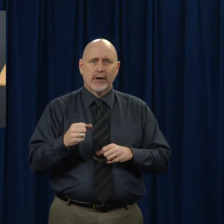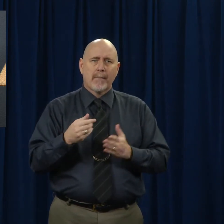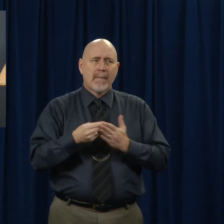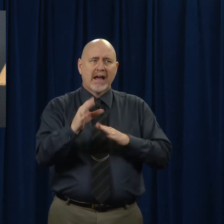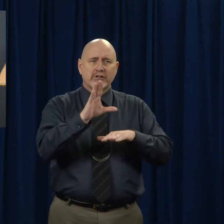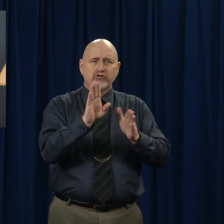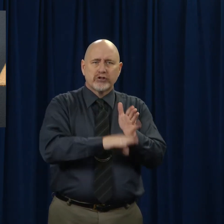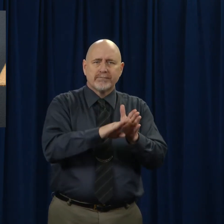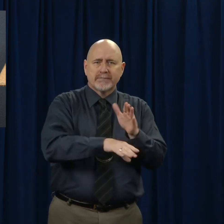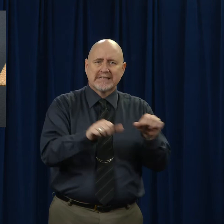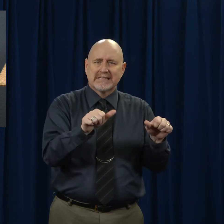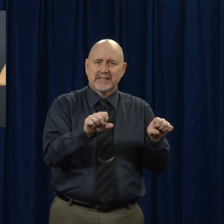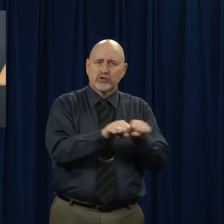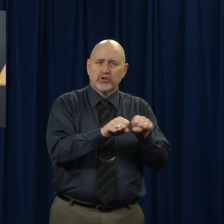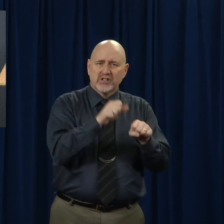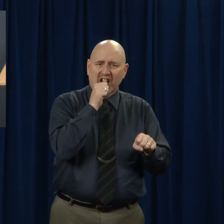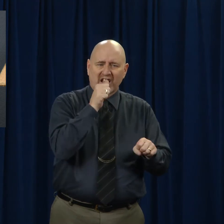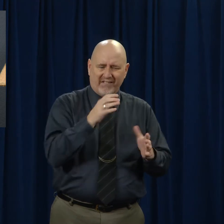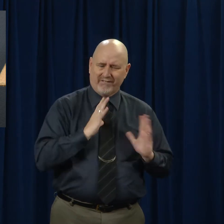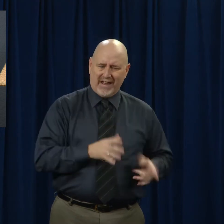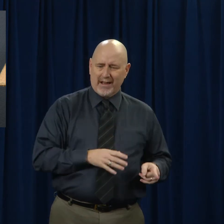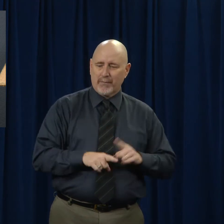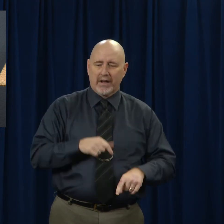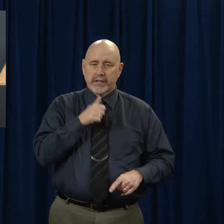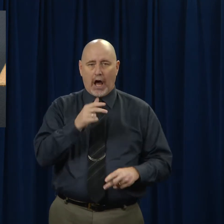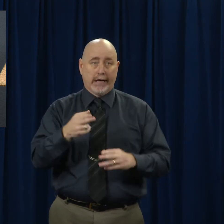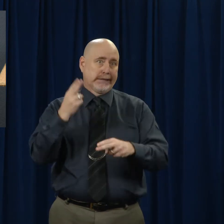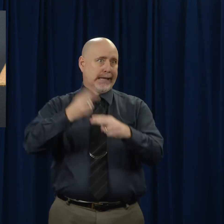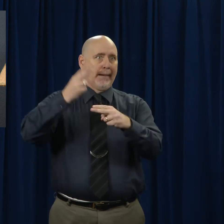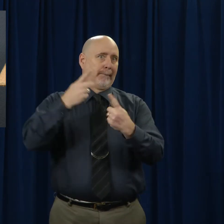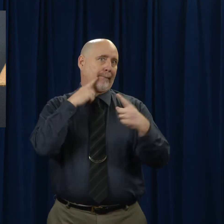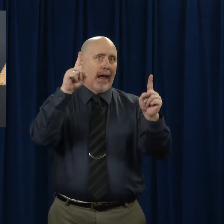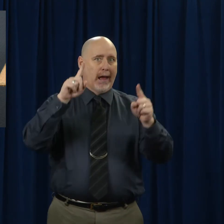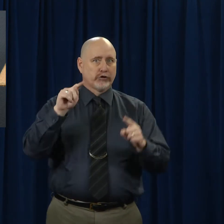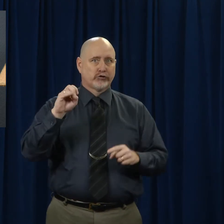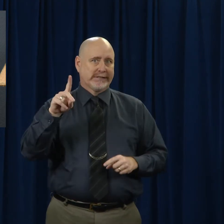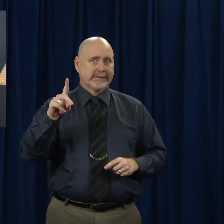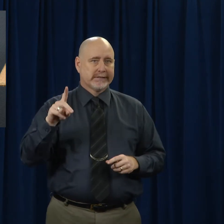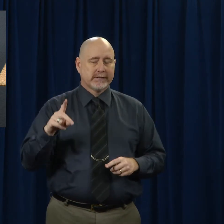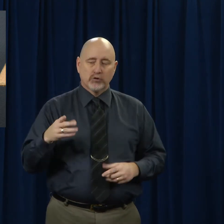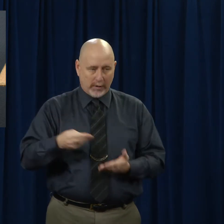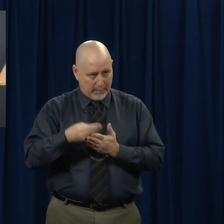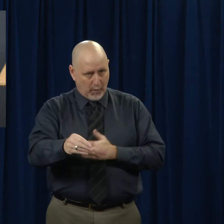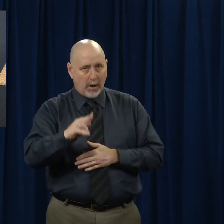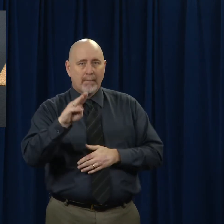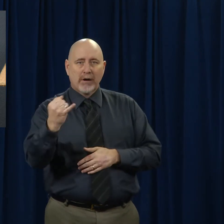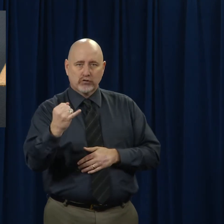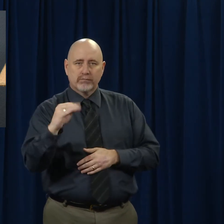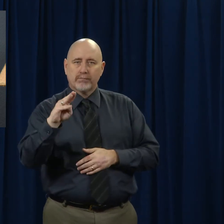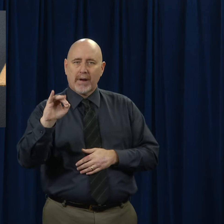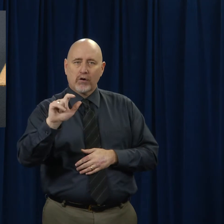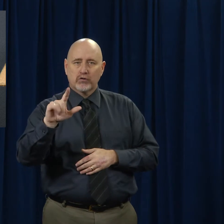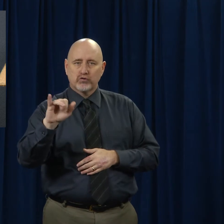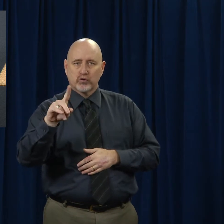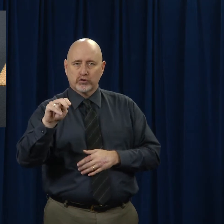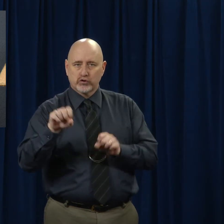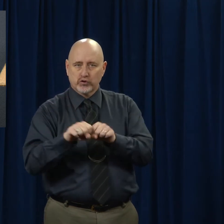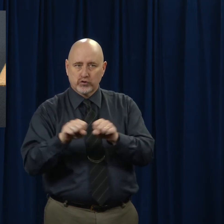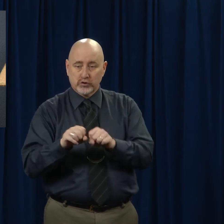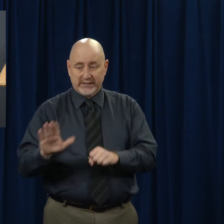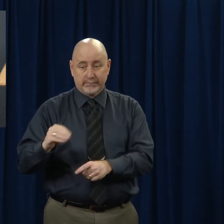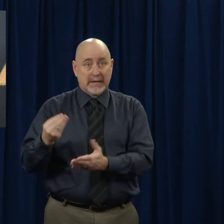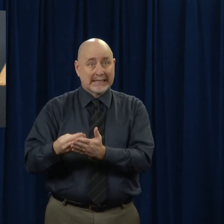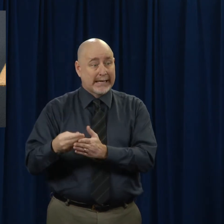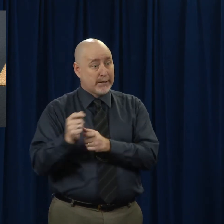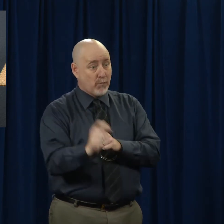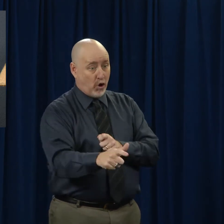discount tennis shoes, and they were perfectly all right, but they just weren't trendy. So he bought these shoes with his own money. And